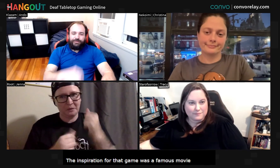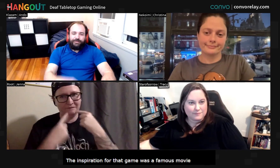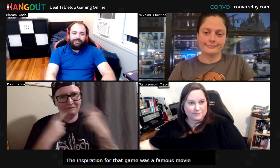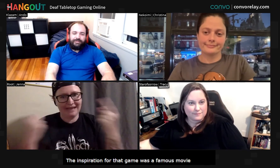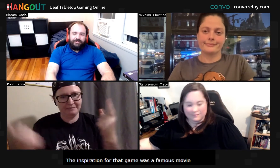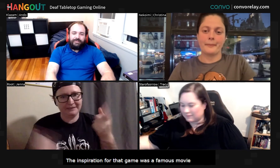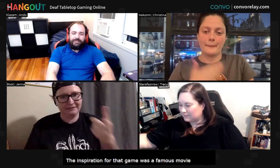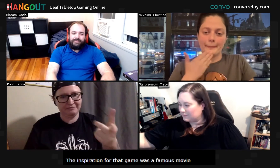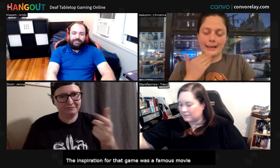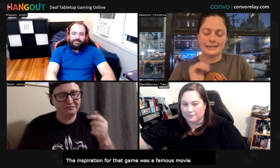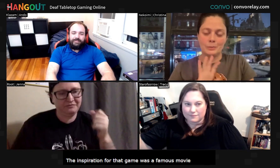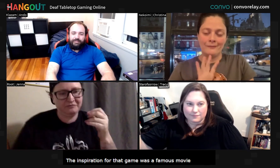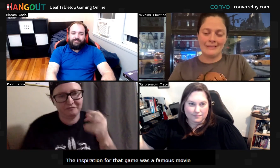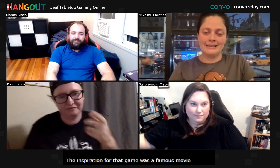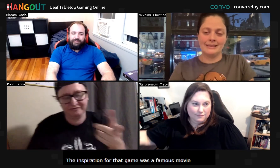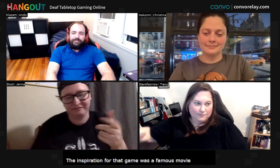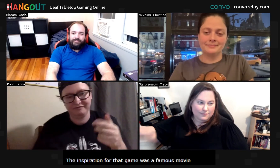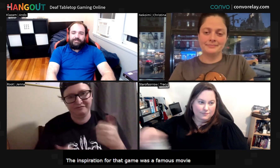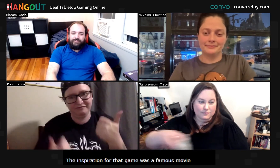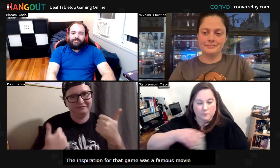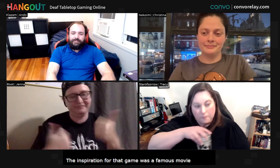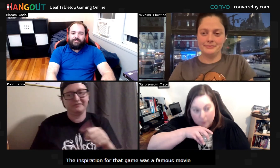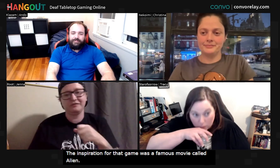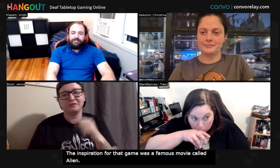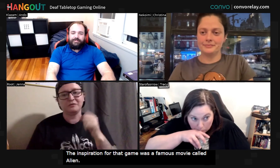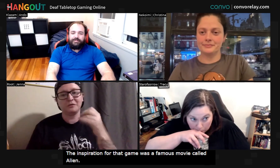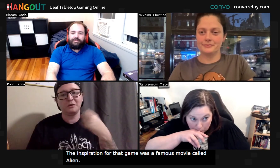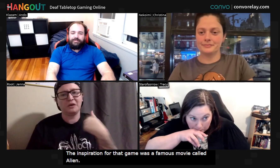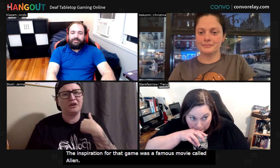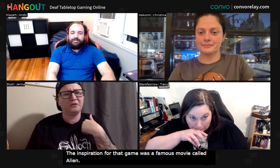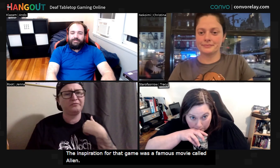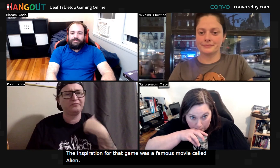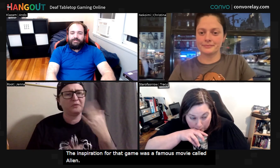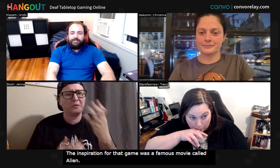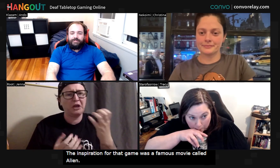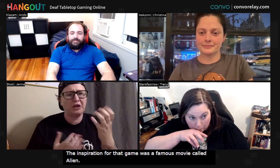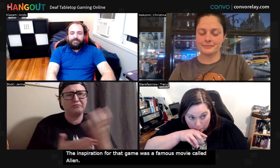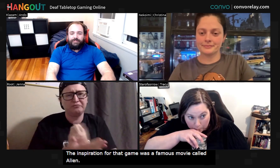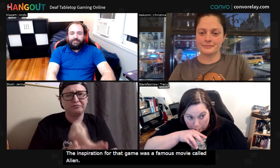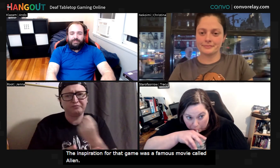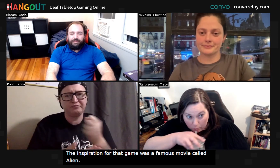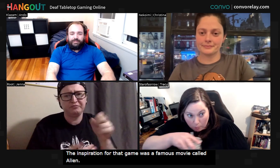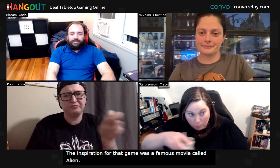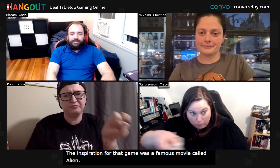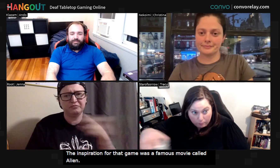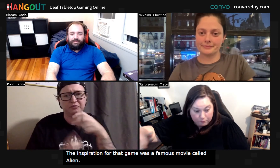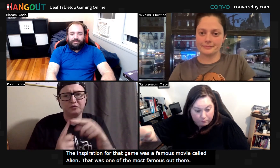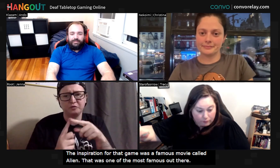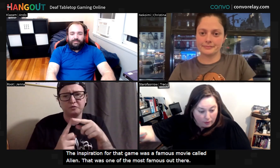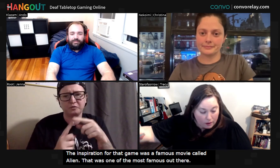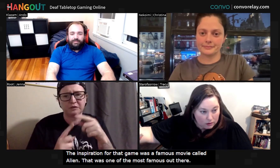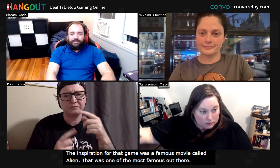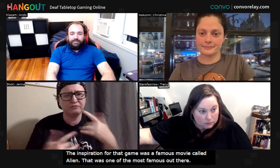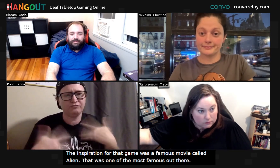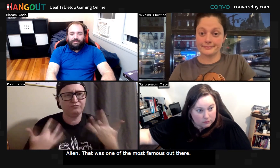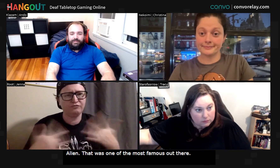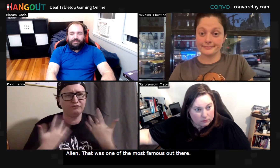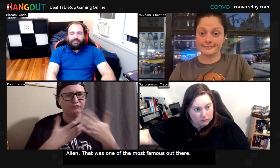and that was really one of the most famous out there. Such a great movie. So I just wanted to take the opportunity